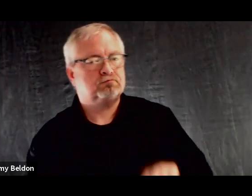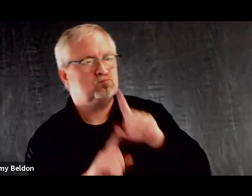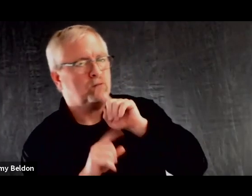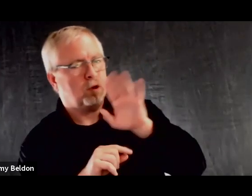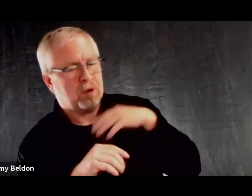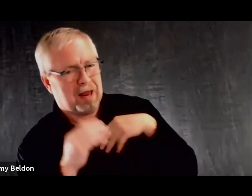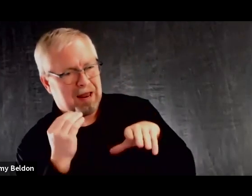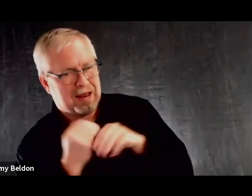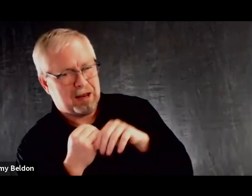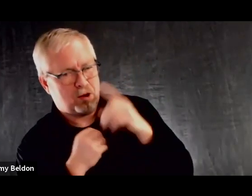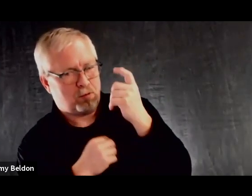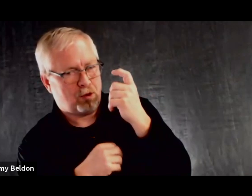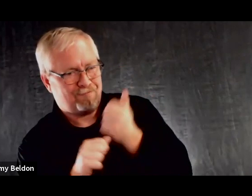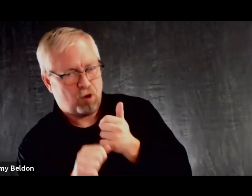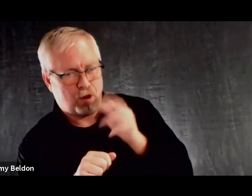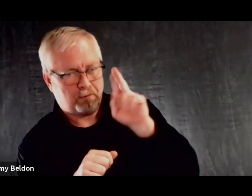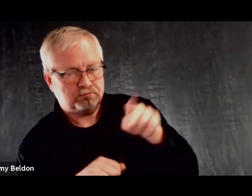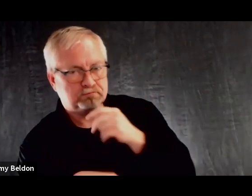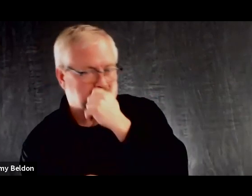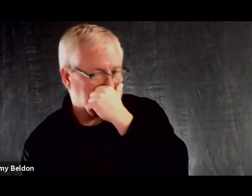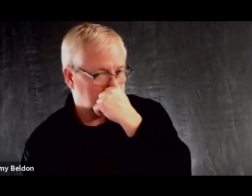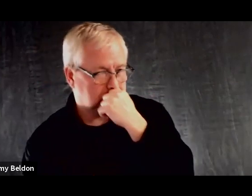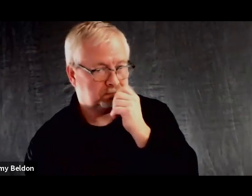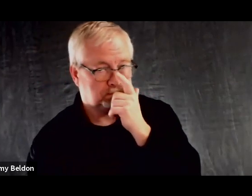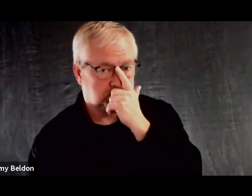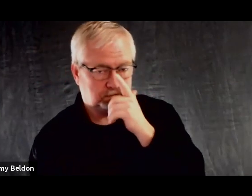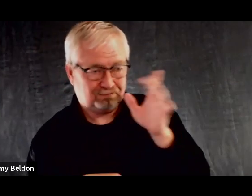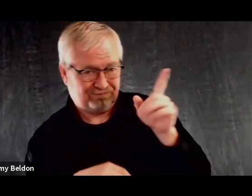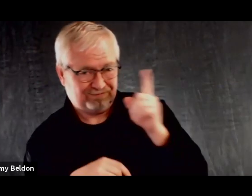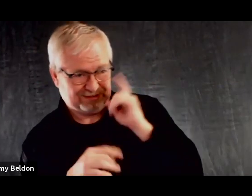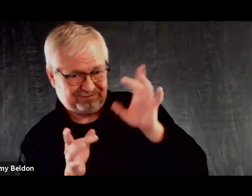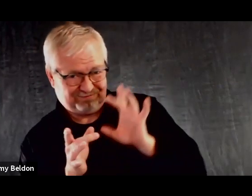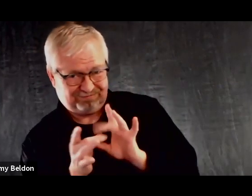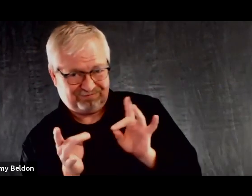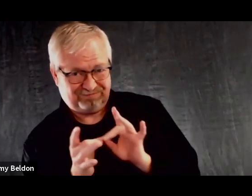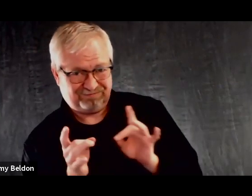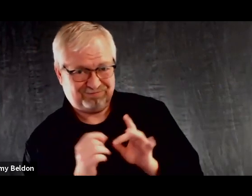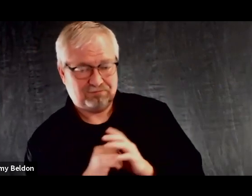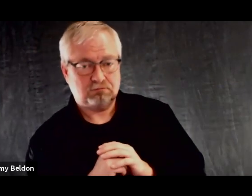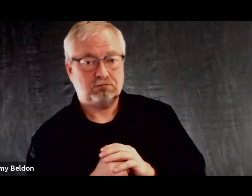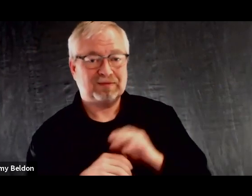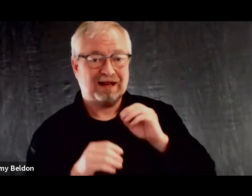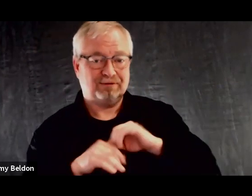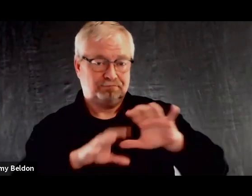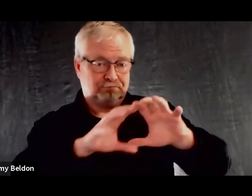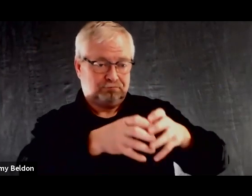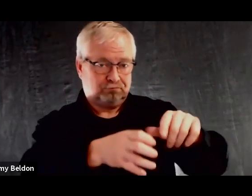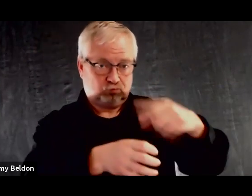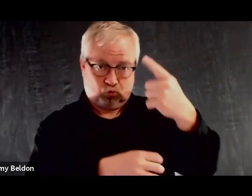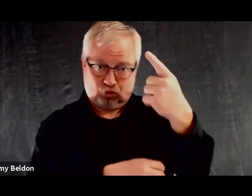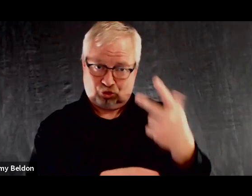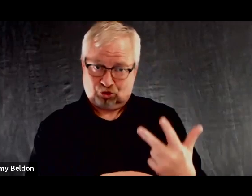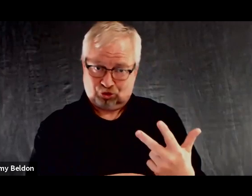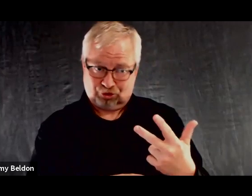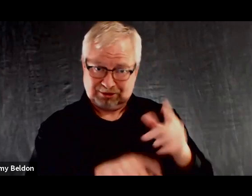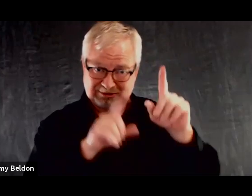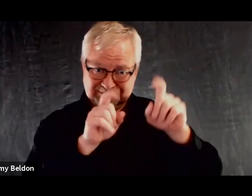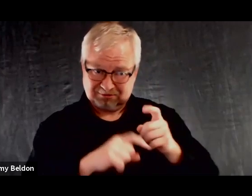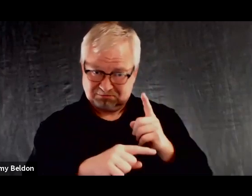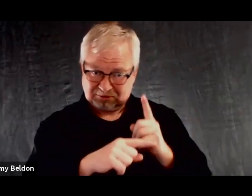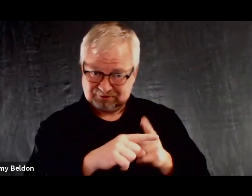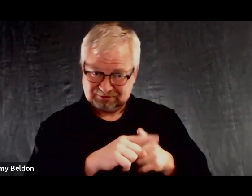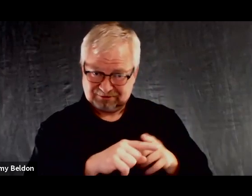follow-up. You mentioned up to a third of those getting tested in congregate care facilities are testing positive. Is